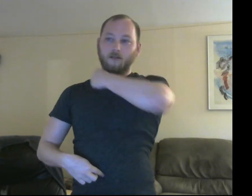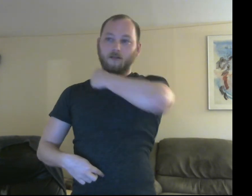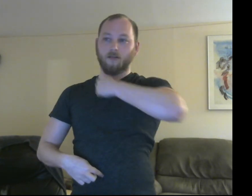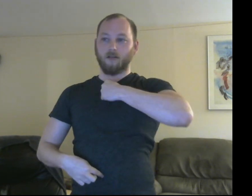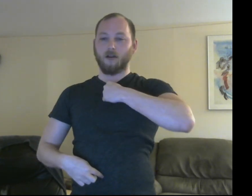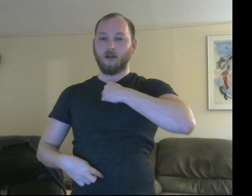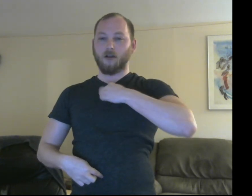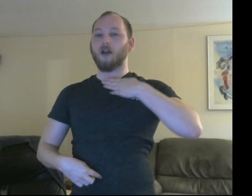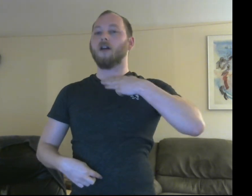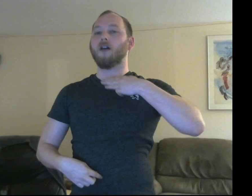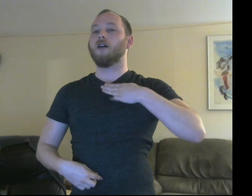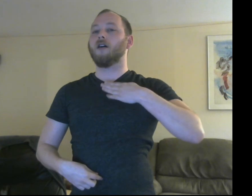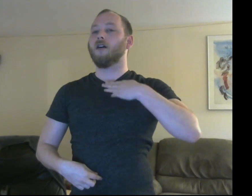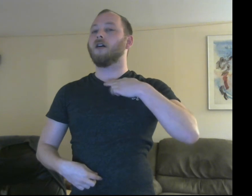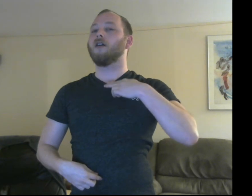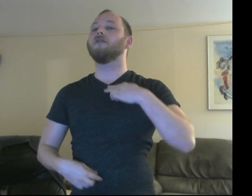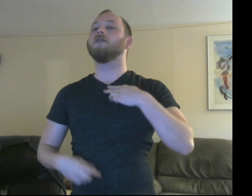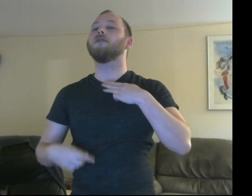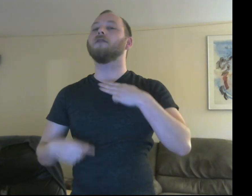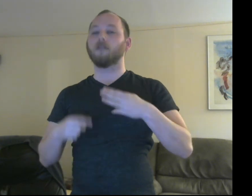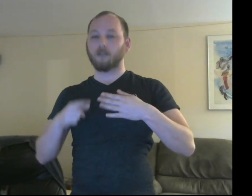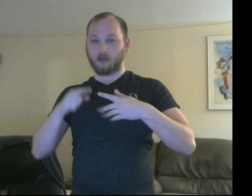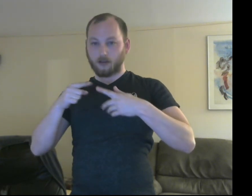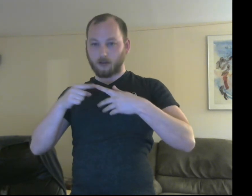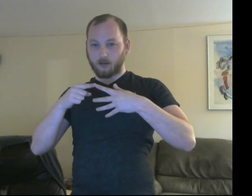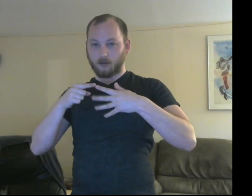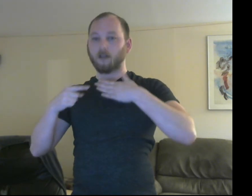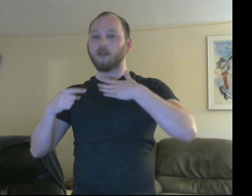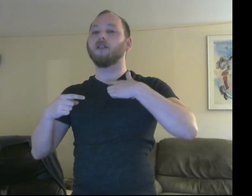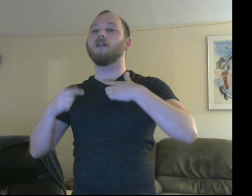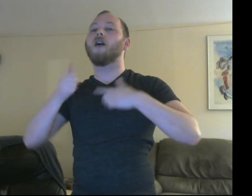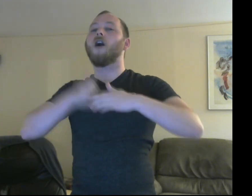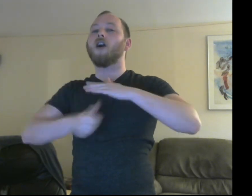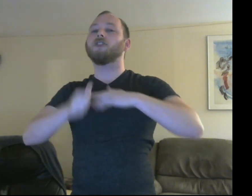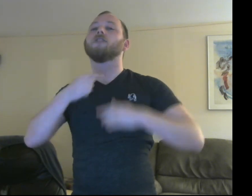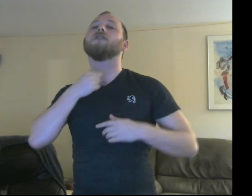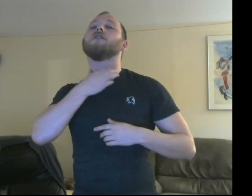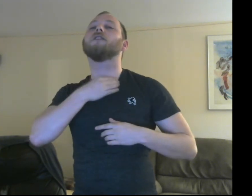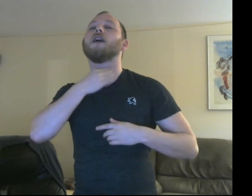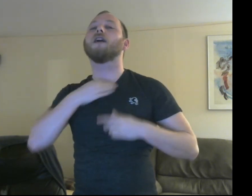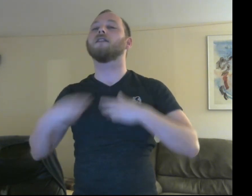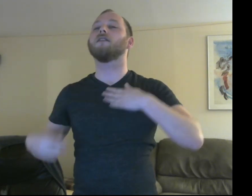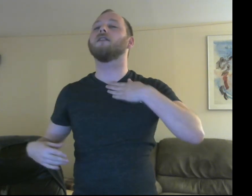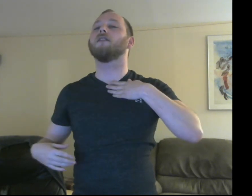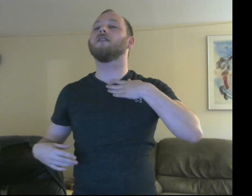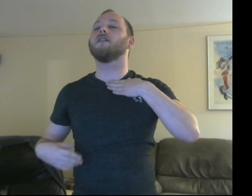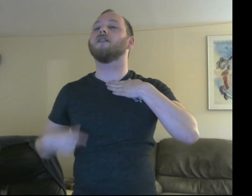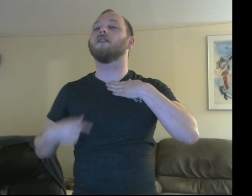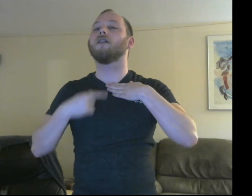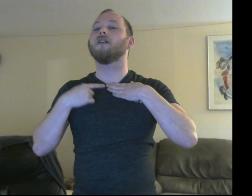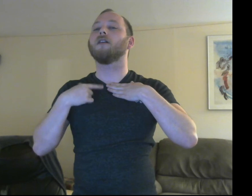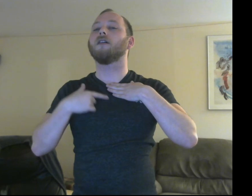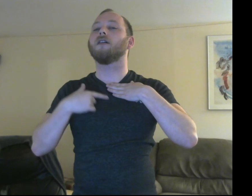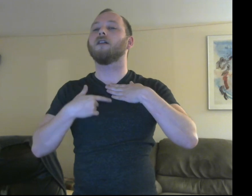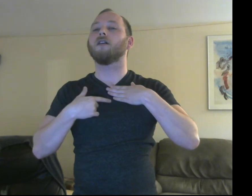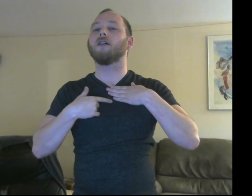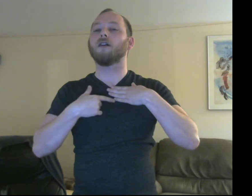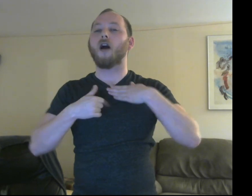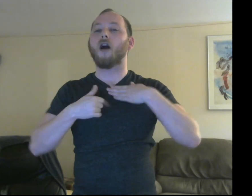Index finger on your neck button here, put it down right about this area, right under your pinky is where you're going to want to start tying the